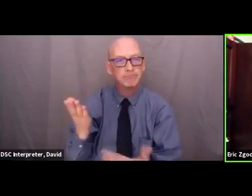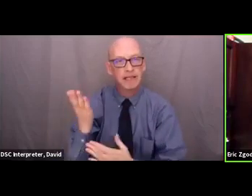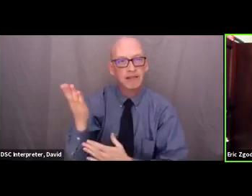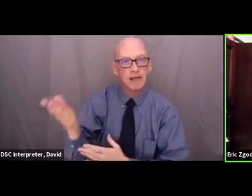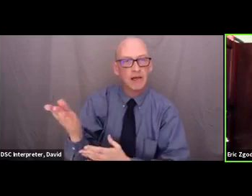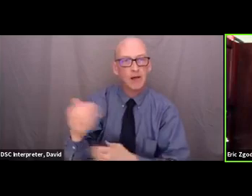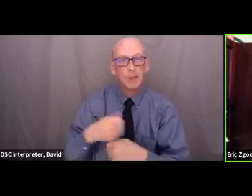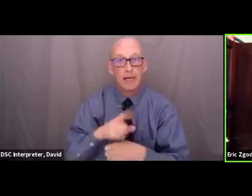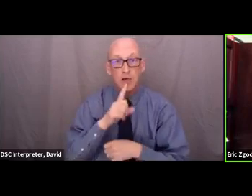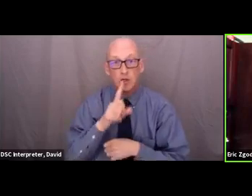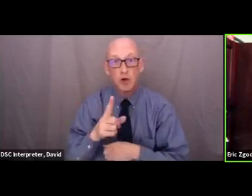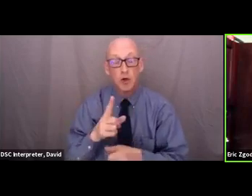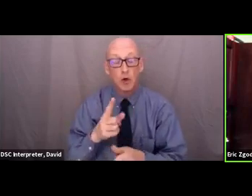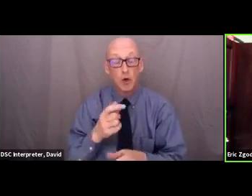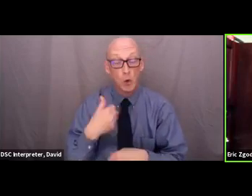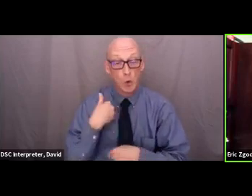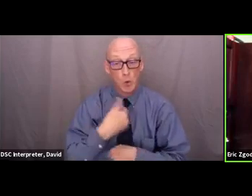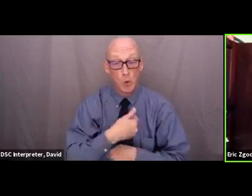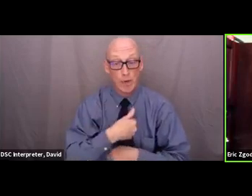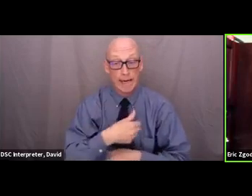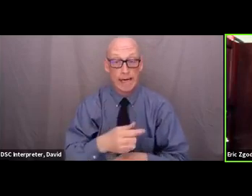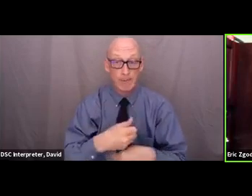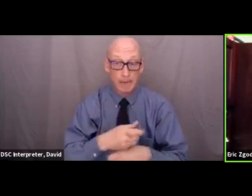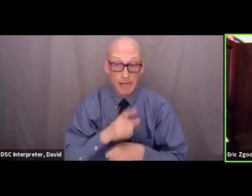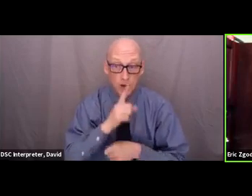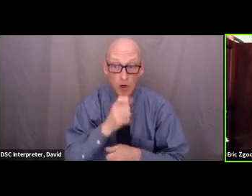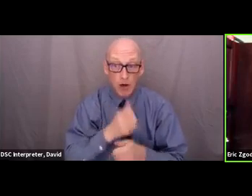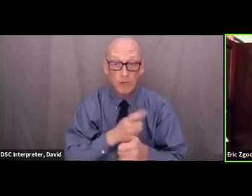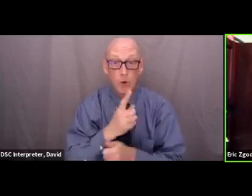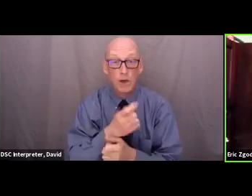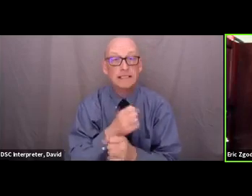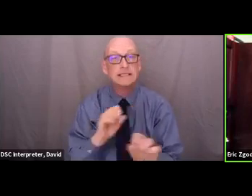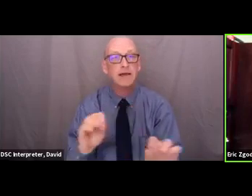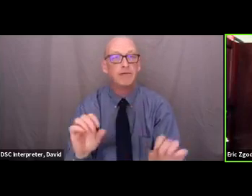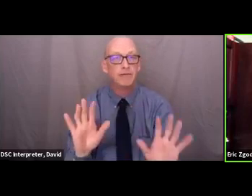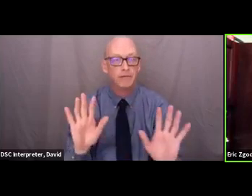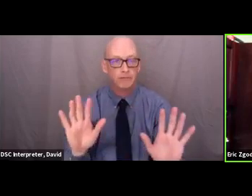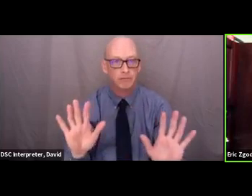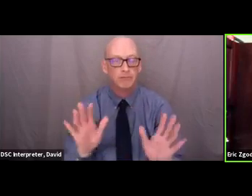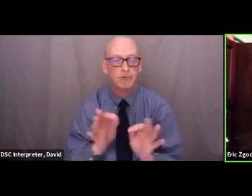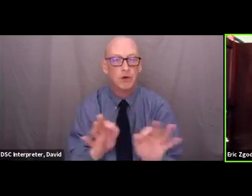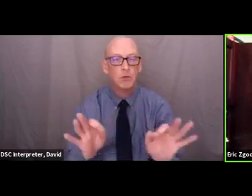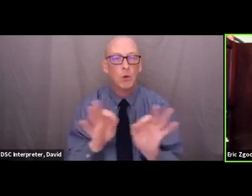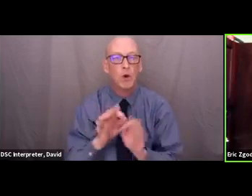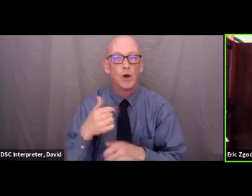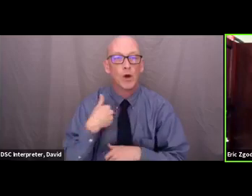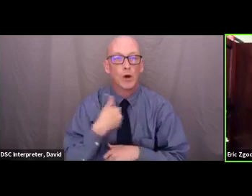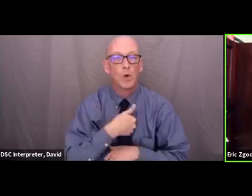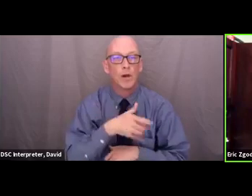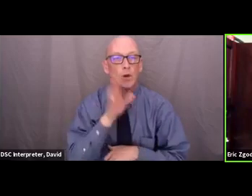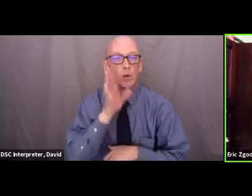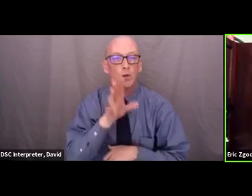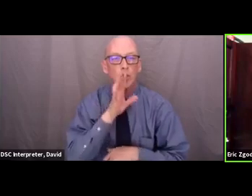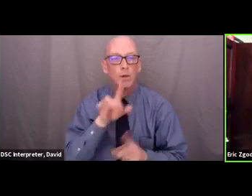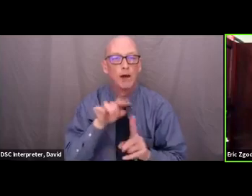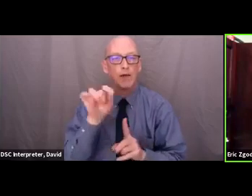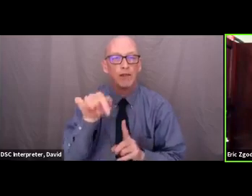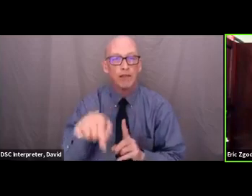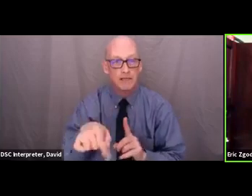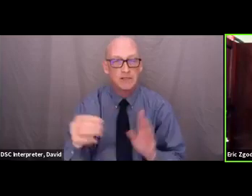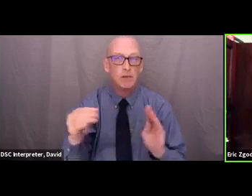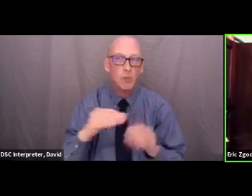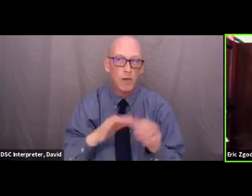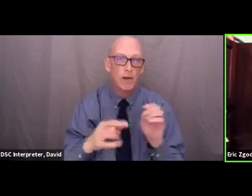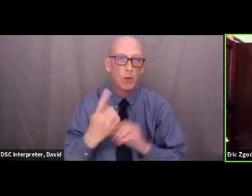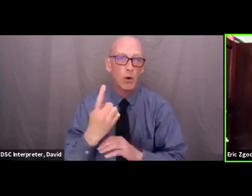keep each other safe, though. I think that's the big thing. We're going to talk about this. We'll probably talk about this multiple times today